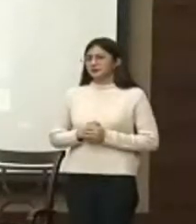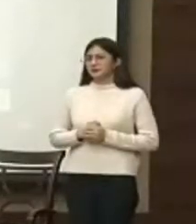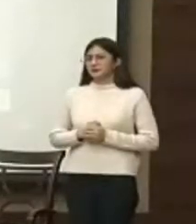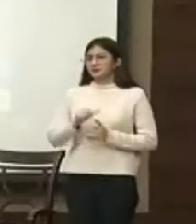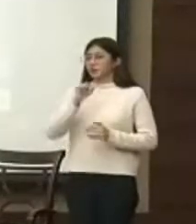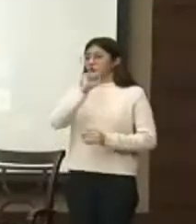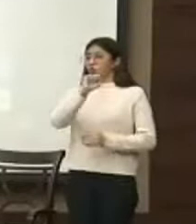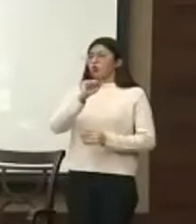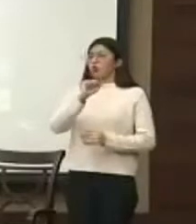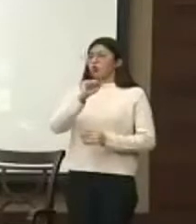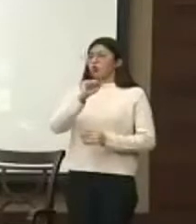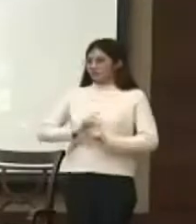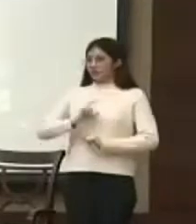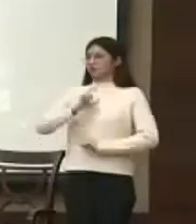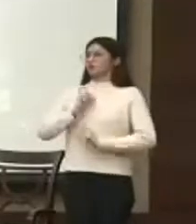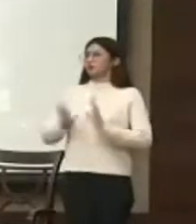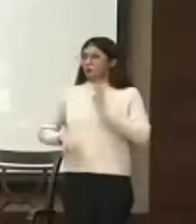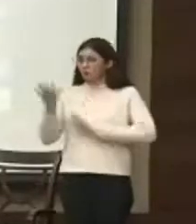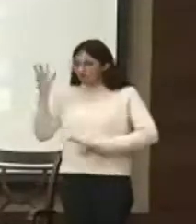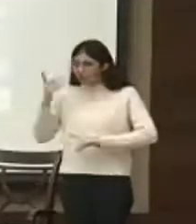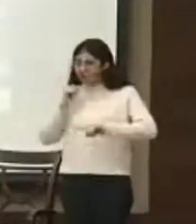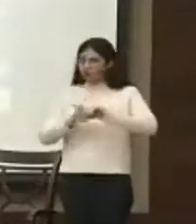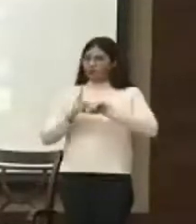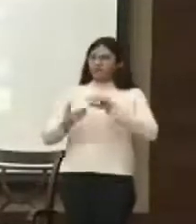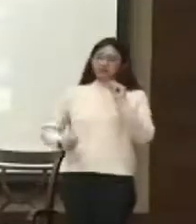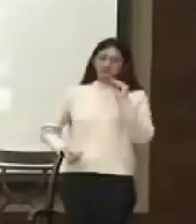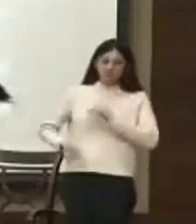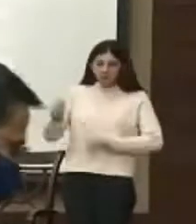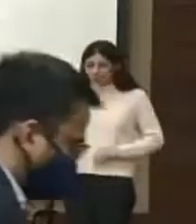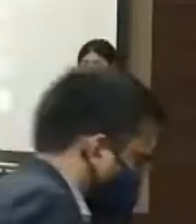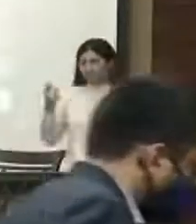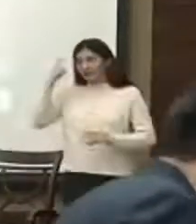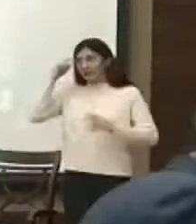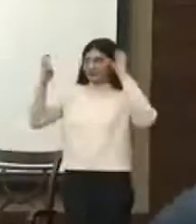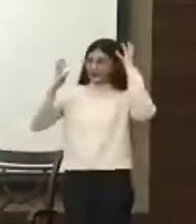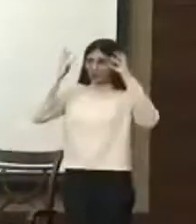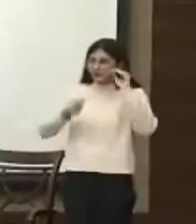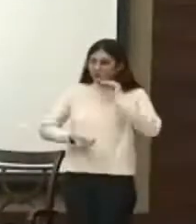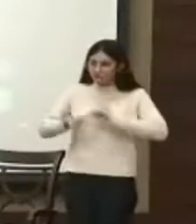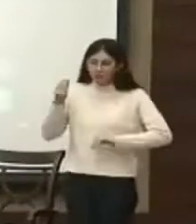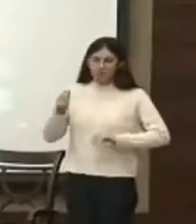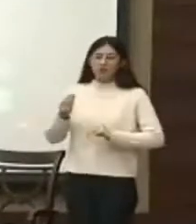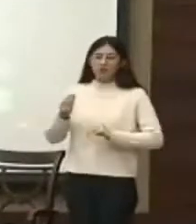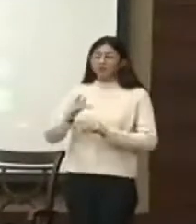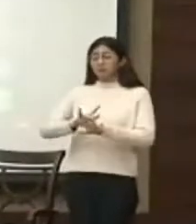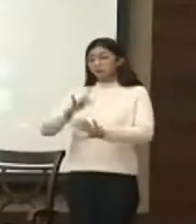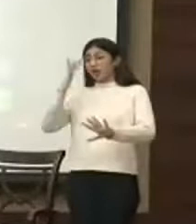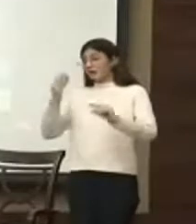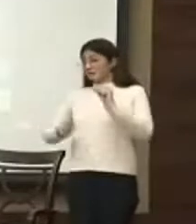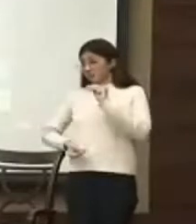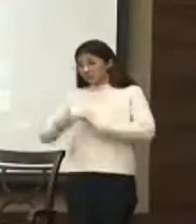grit, courage, optimism, creativity, spark about how much